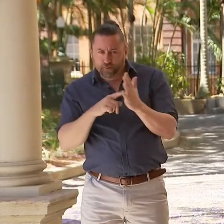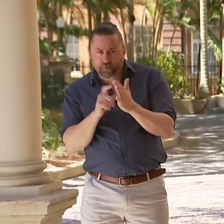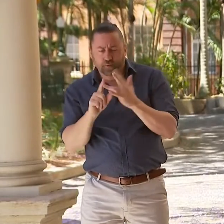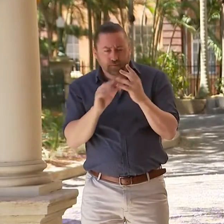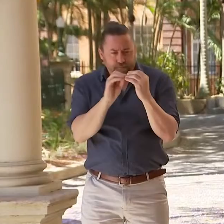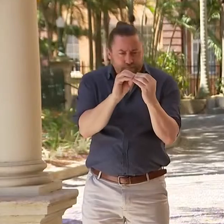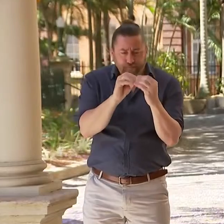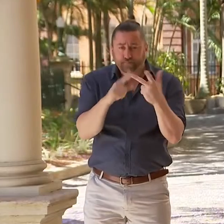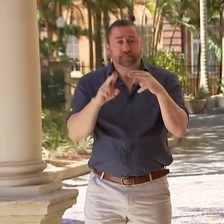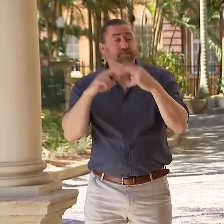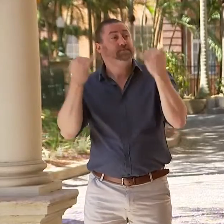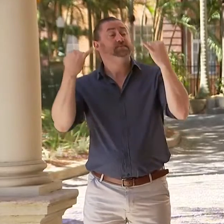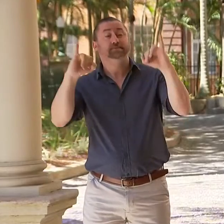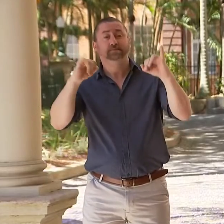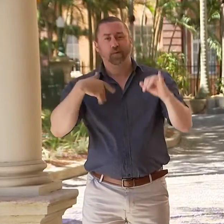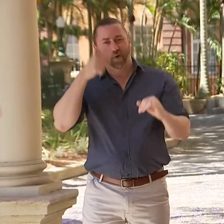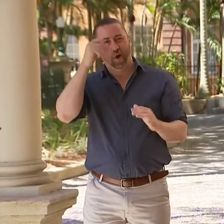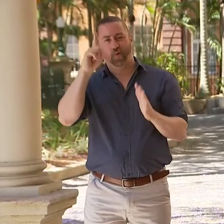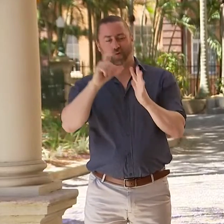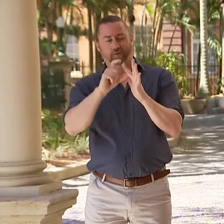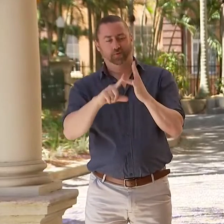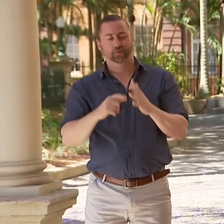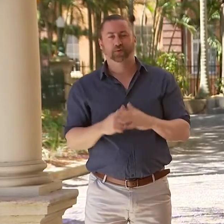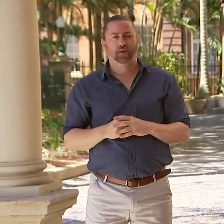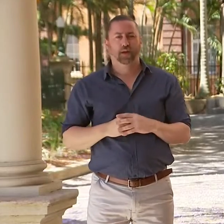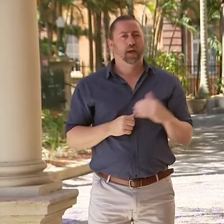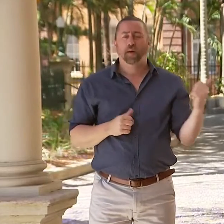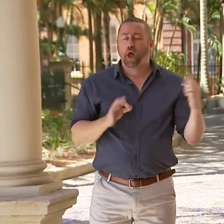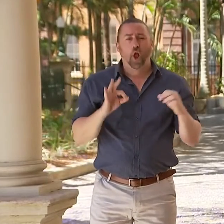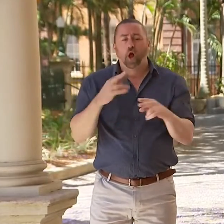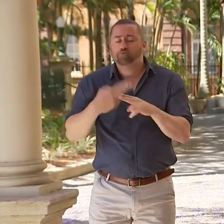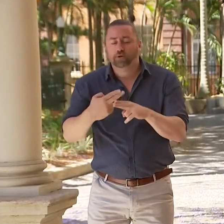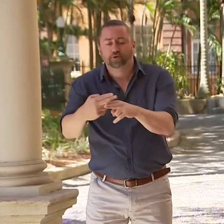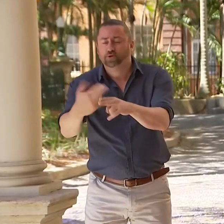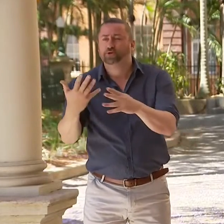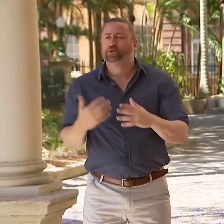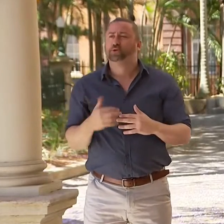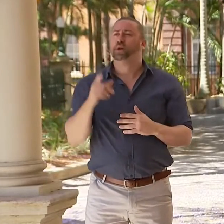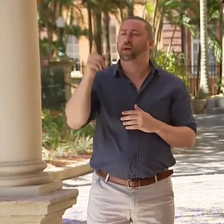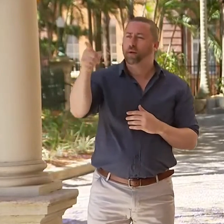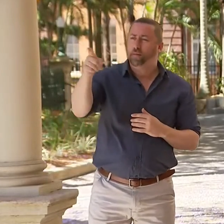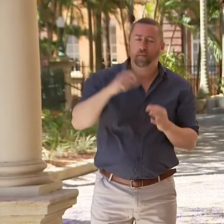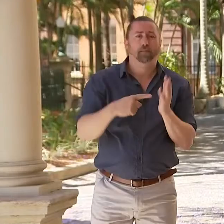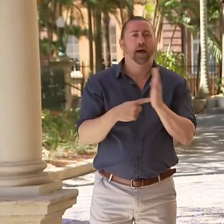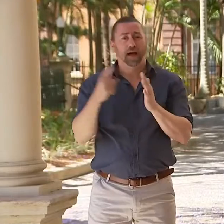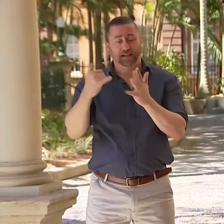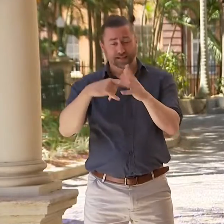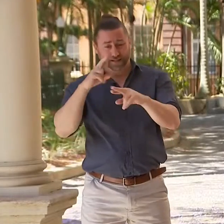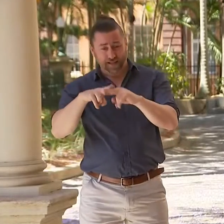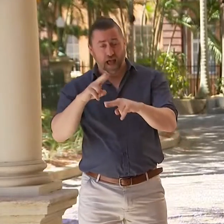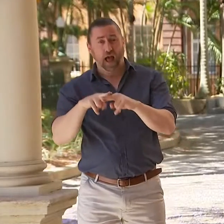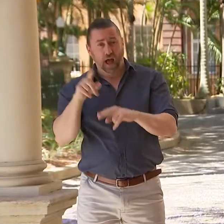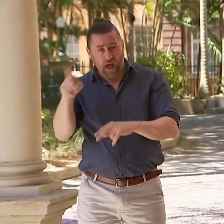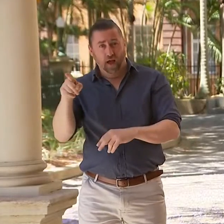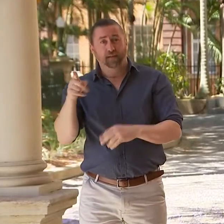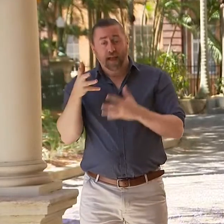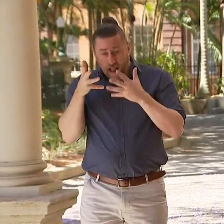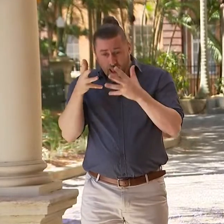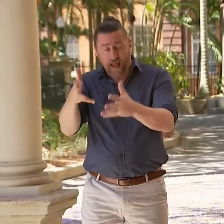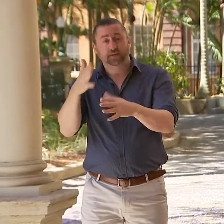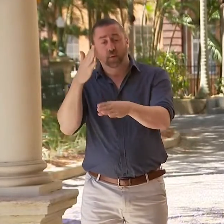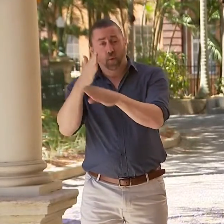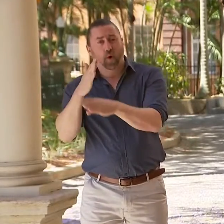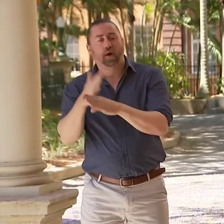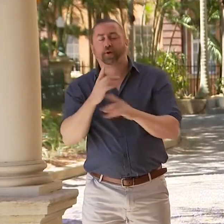prepared for when we do end up with an outbreak. But there's not a rush. We've got time to sort it out. Unvaccinated staff are currently able to work in Queensland Health.